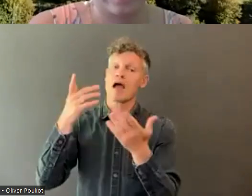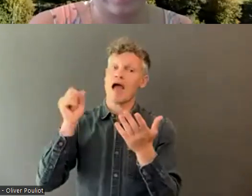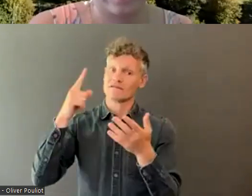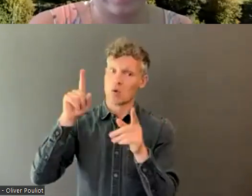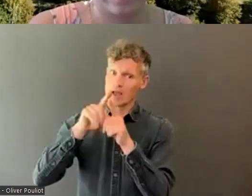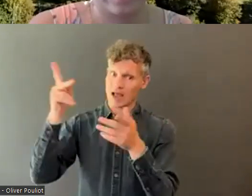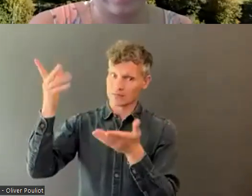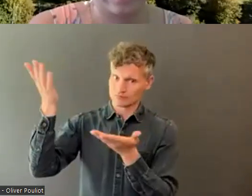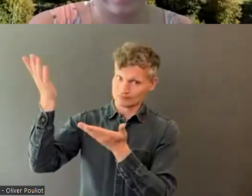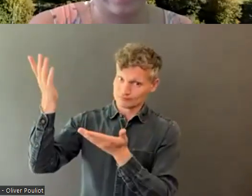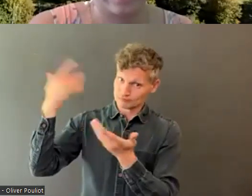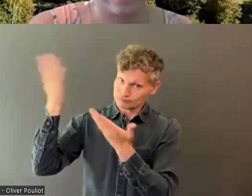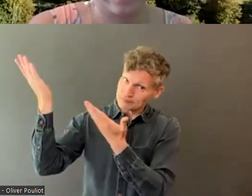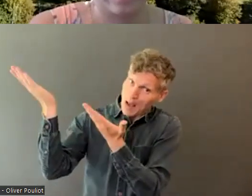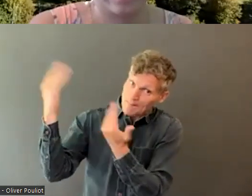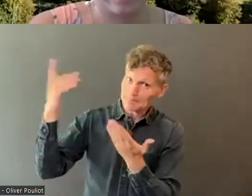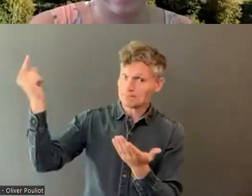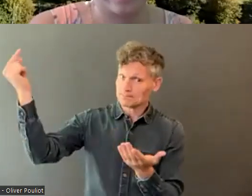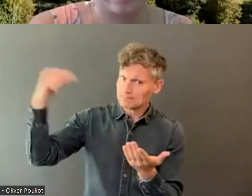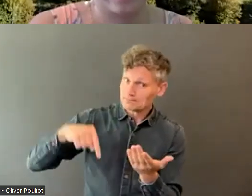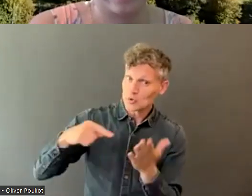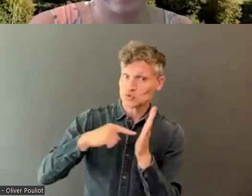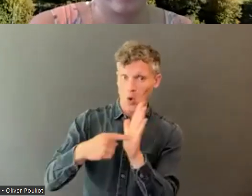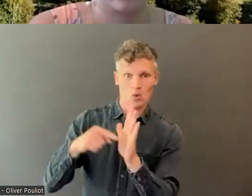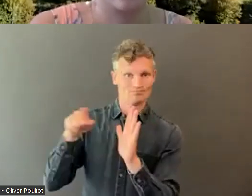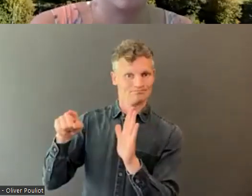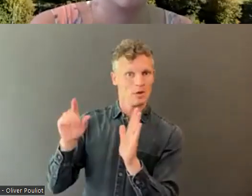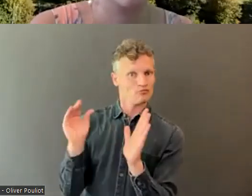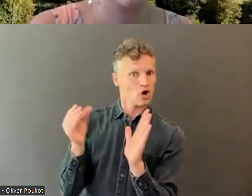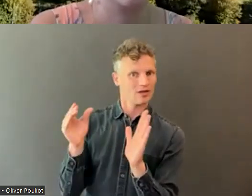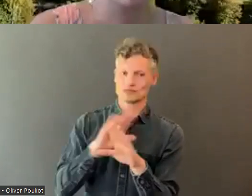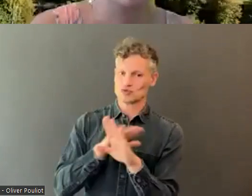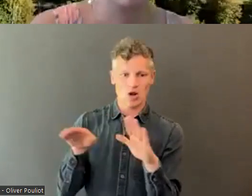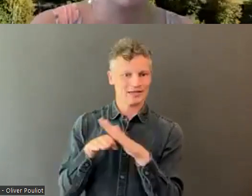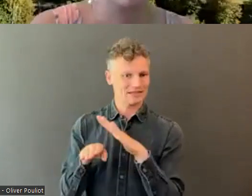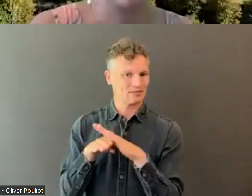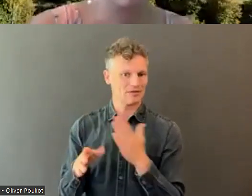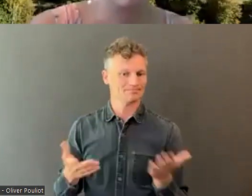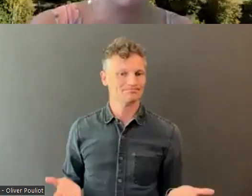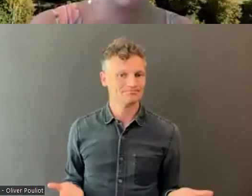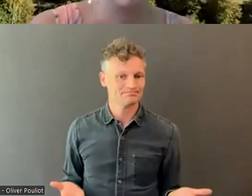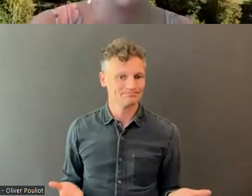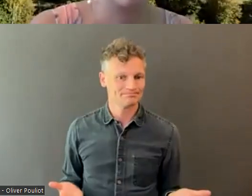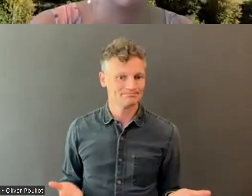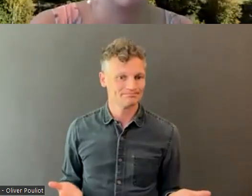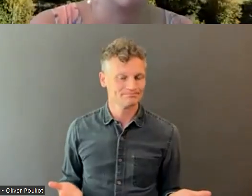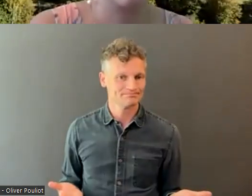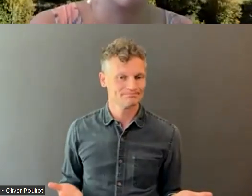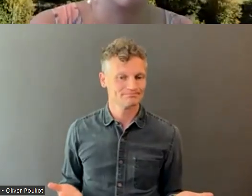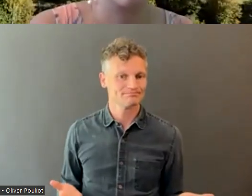accessible, and we're going to show you in real time. And that particular solution opens up eyes. So I